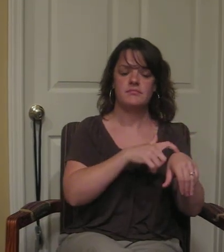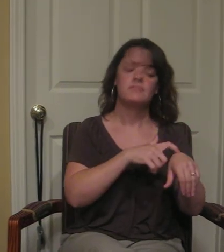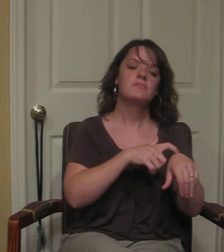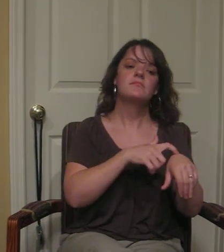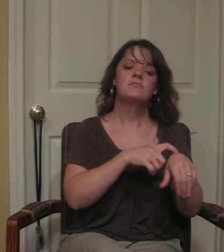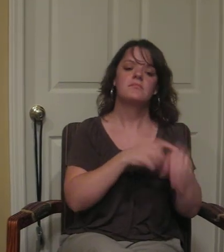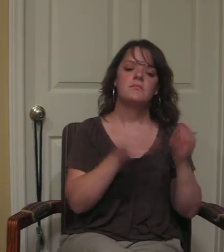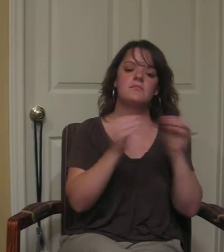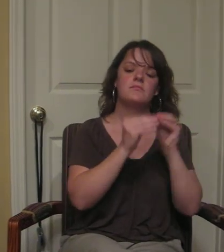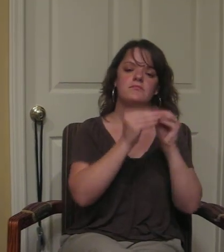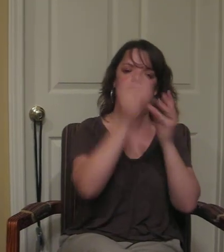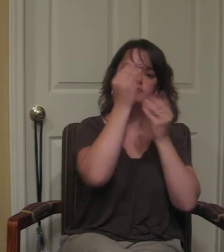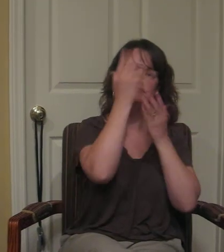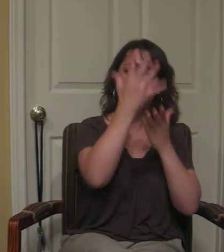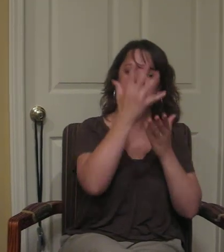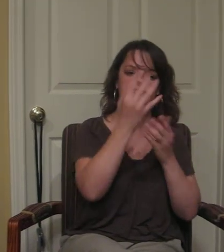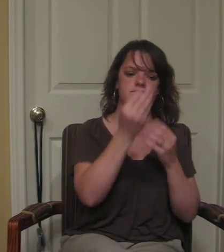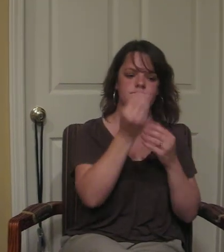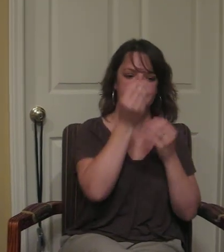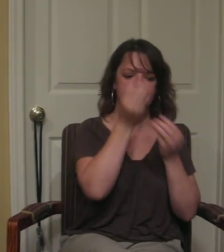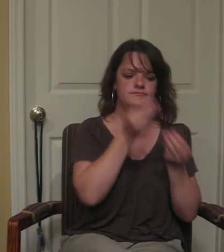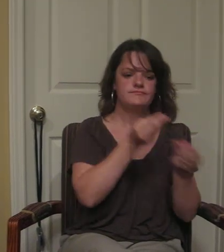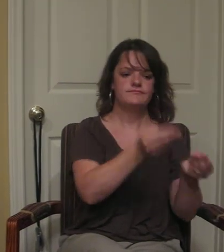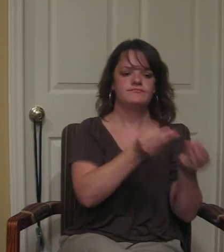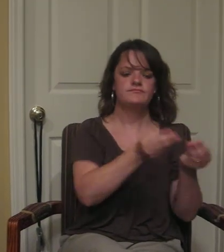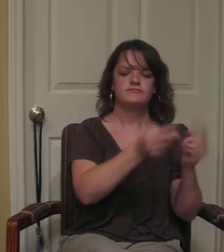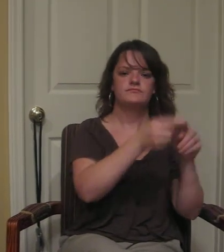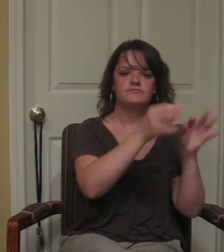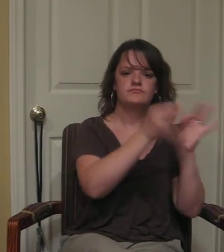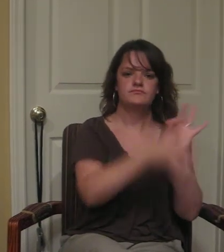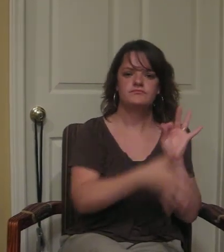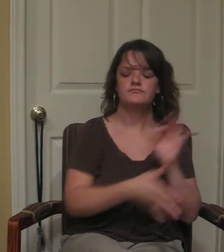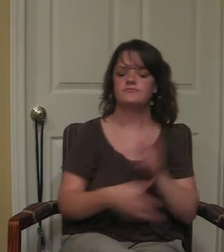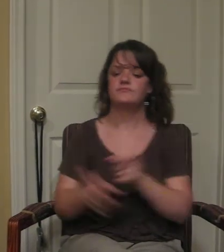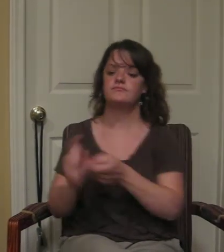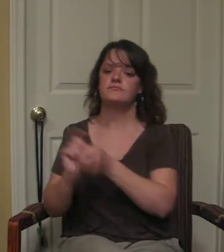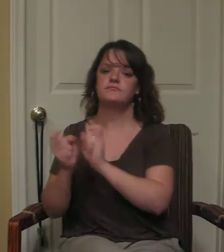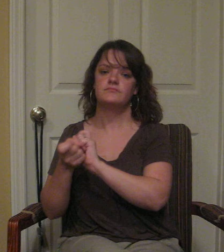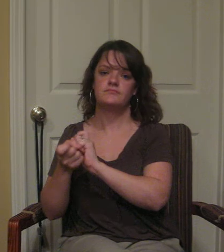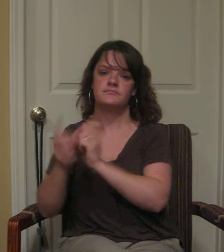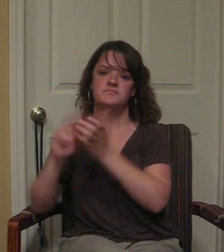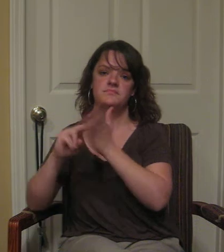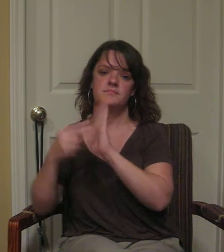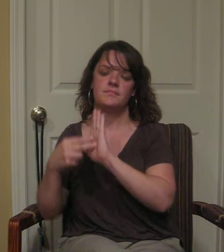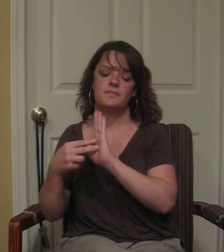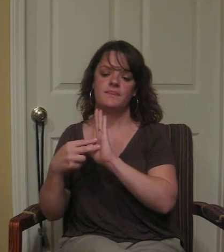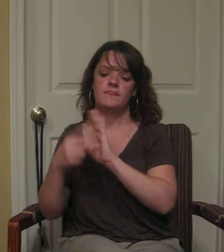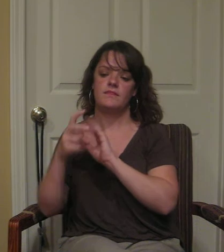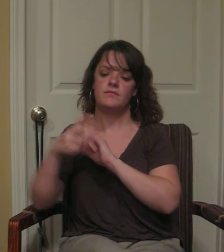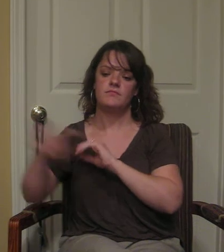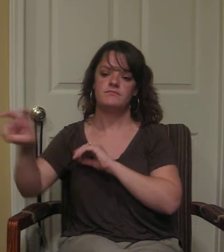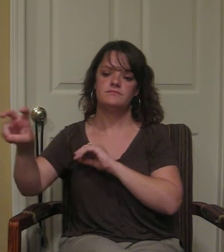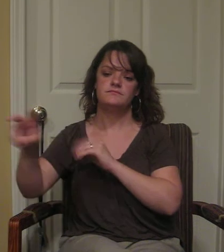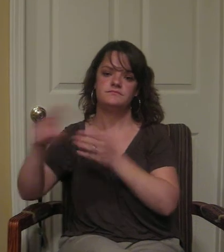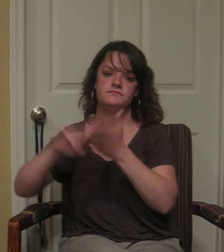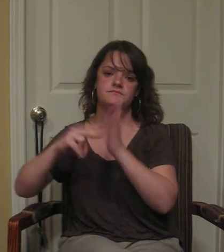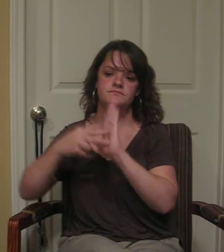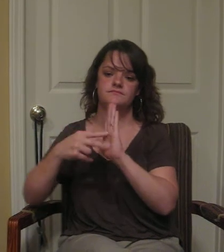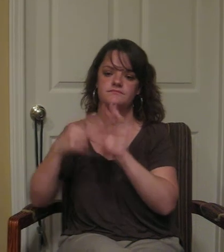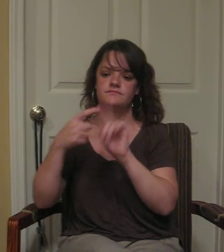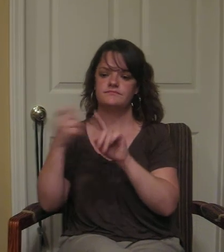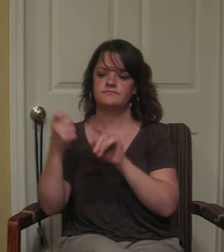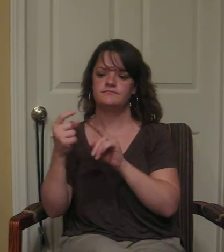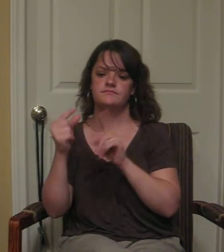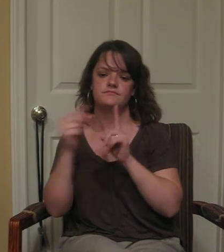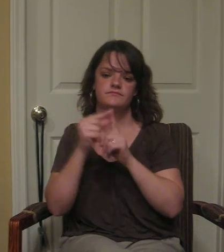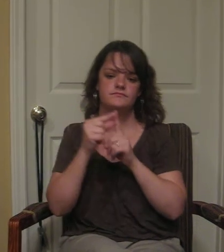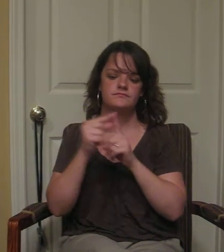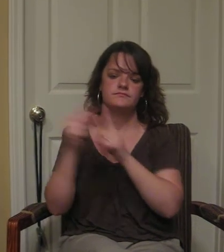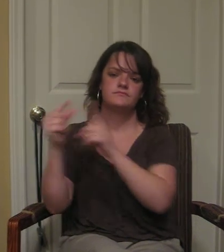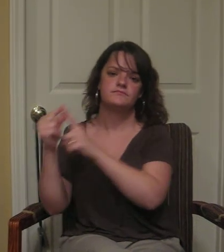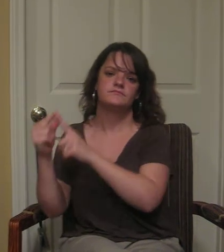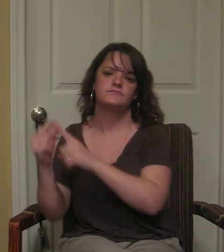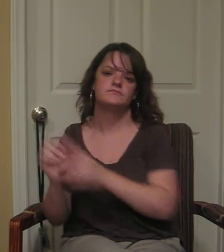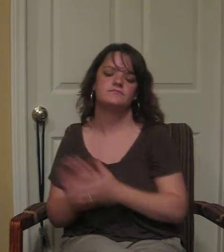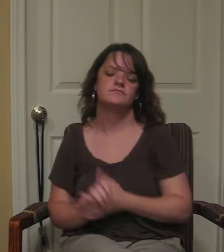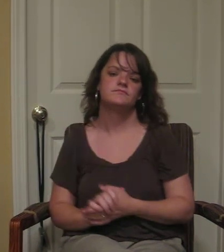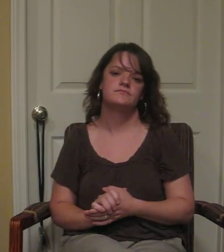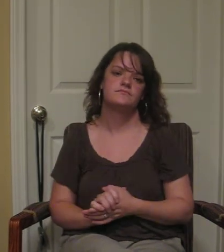relayed to the interpreter. Translation is the transference of meaning from text to text or word for word.